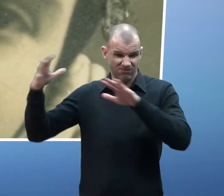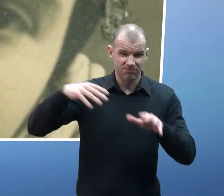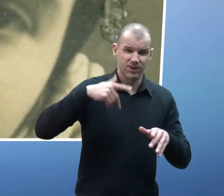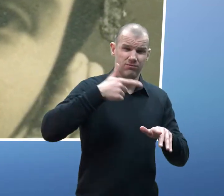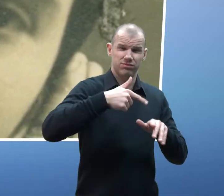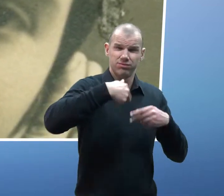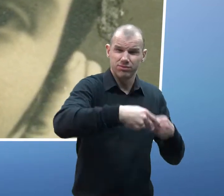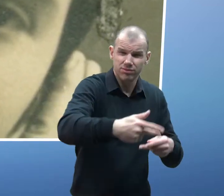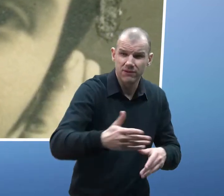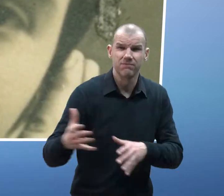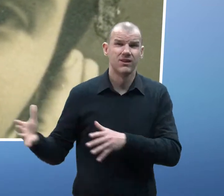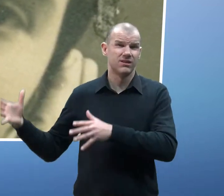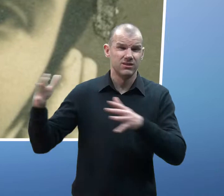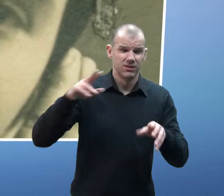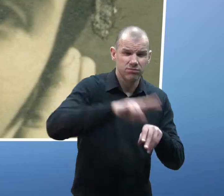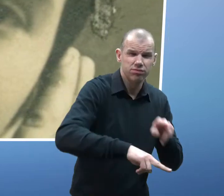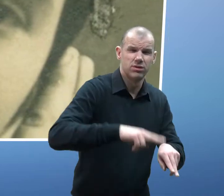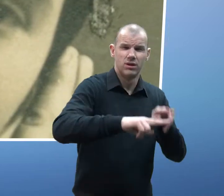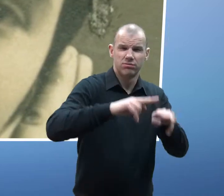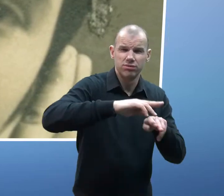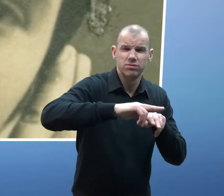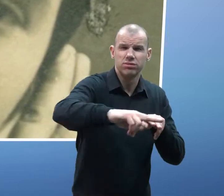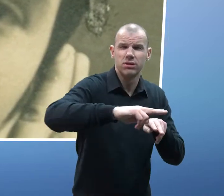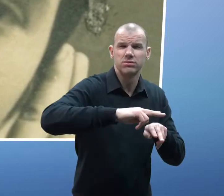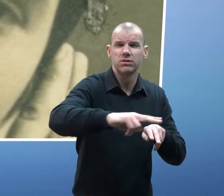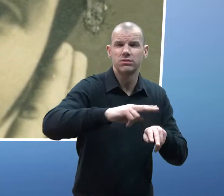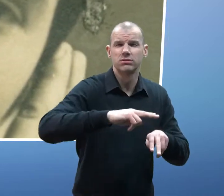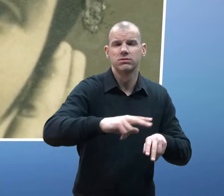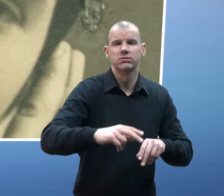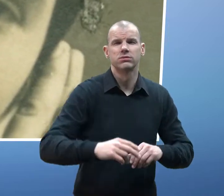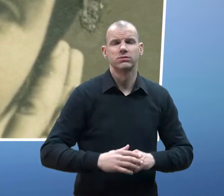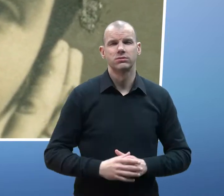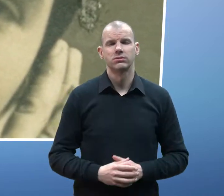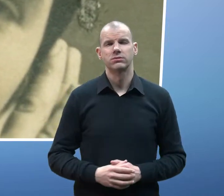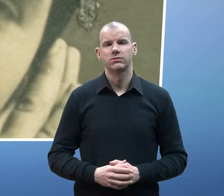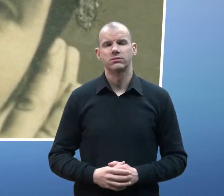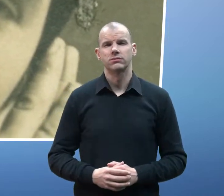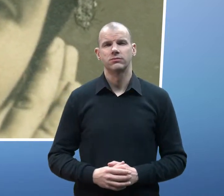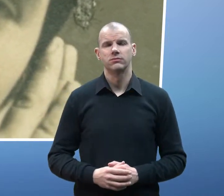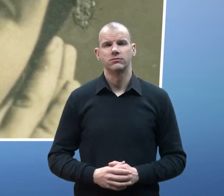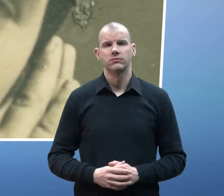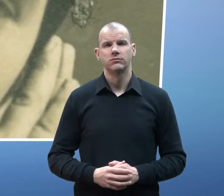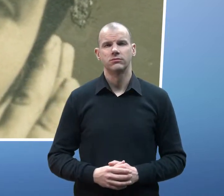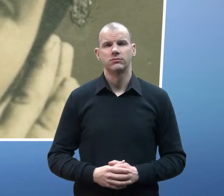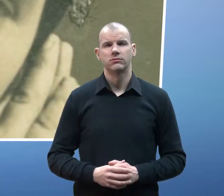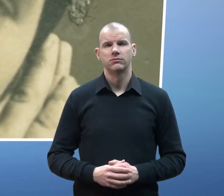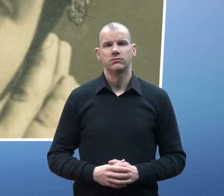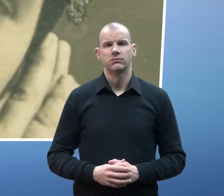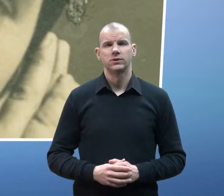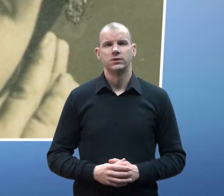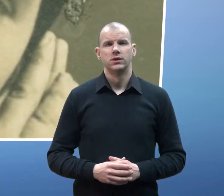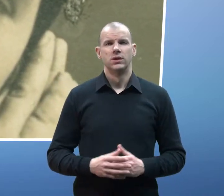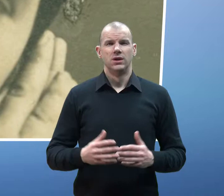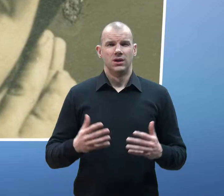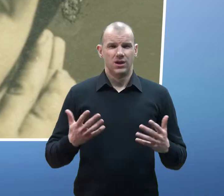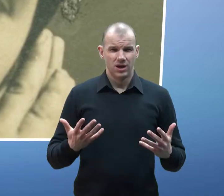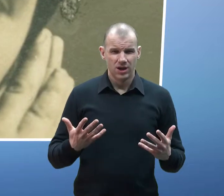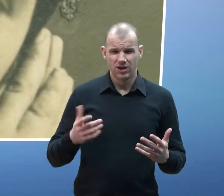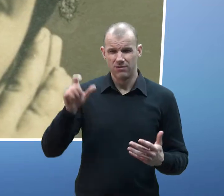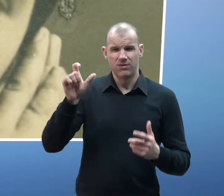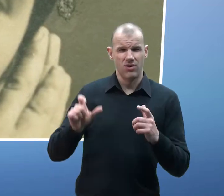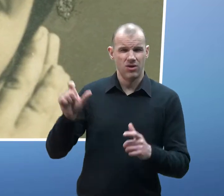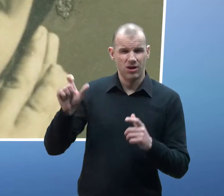of harsh weather, were waiting for their turn further away in the prison yard or in the garden. The executioners